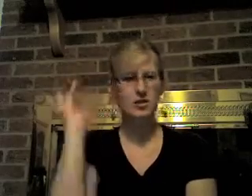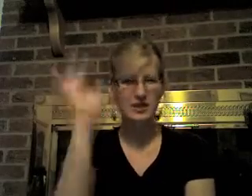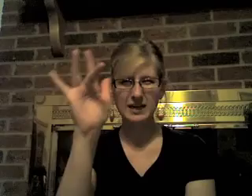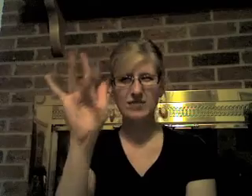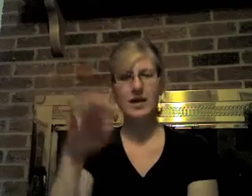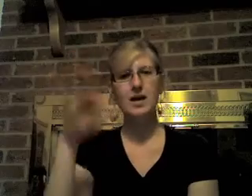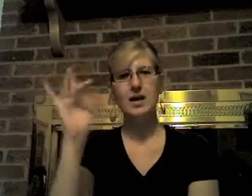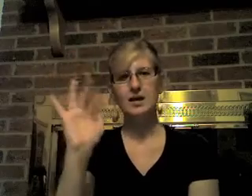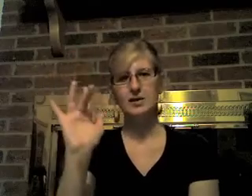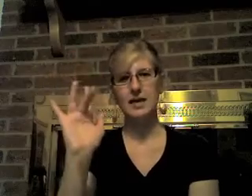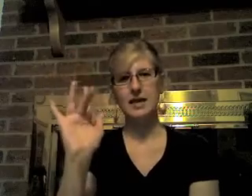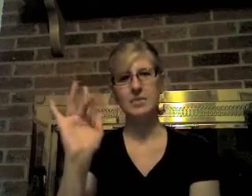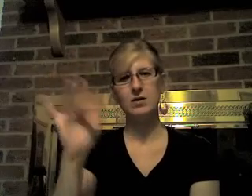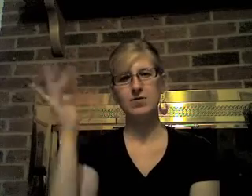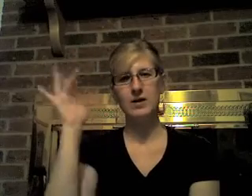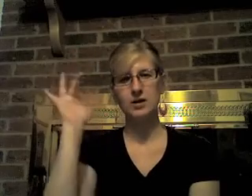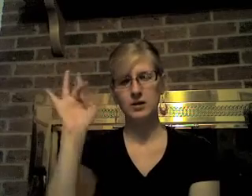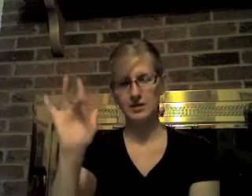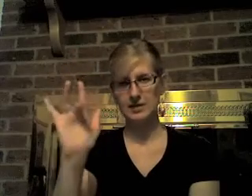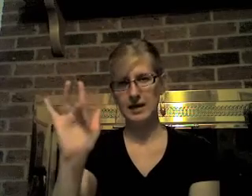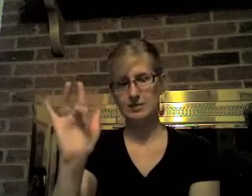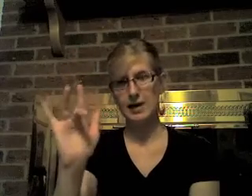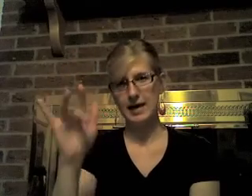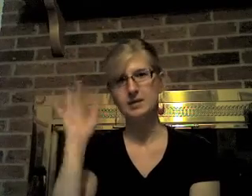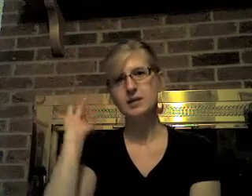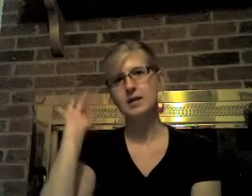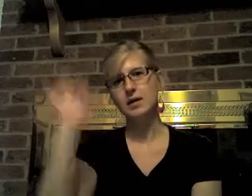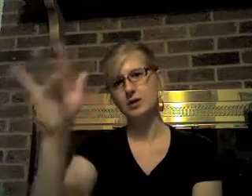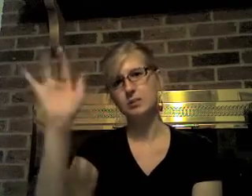sick of it. You take that middle finger, it stays bent, and you